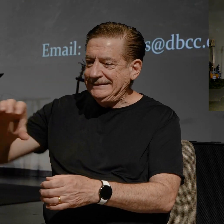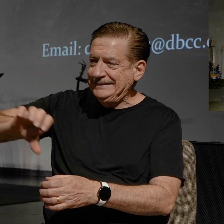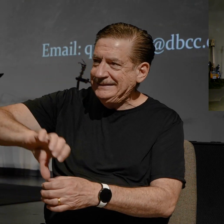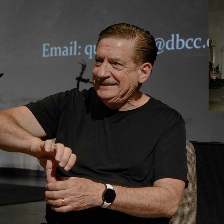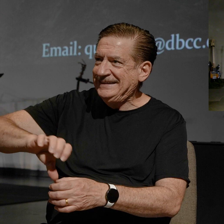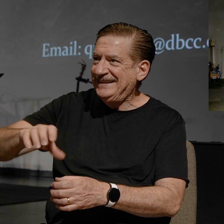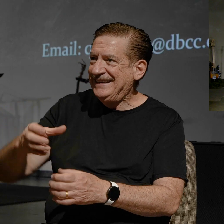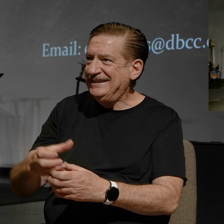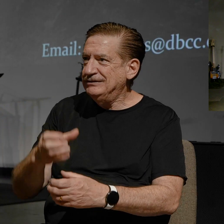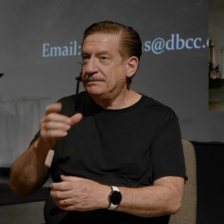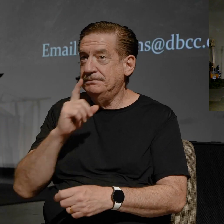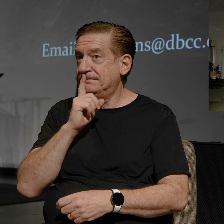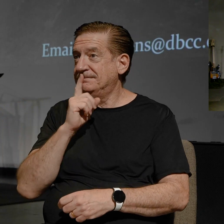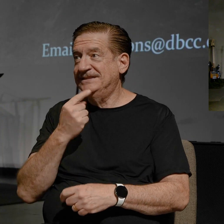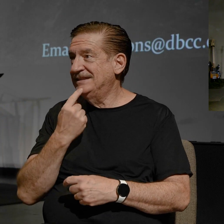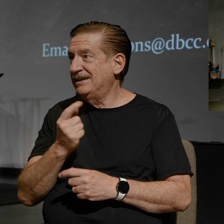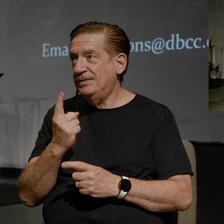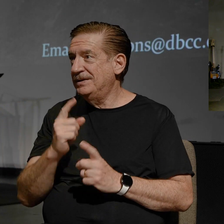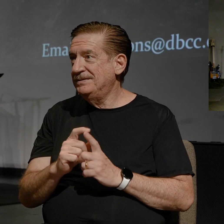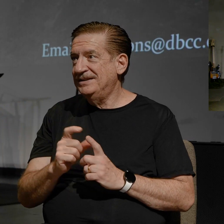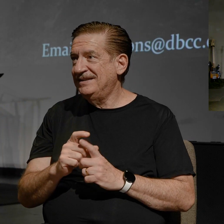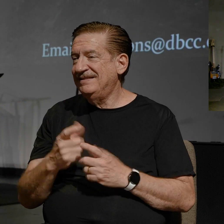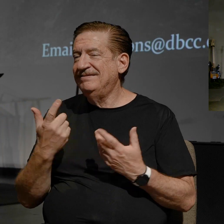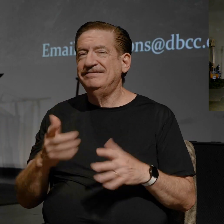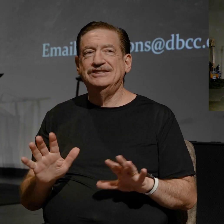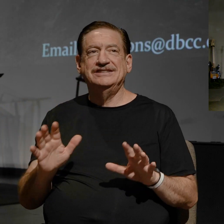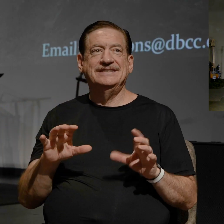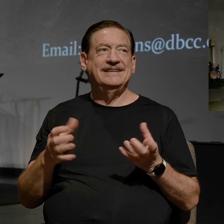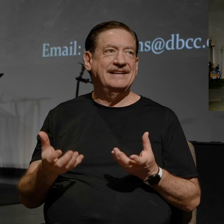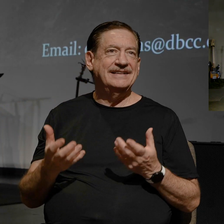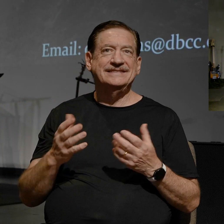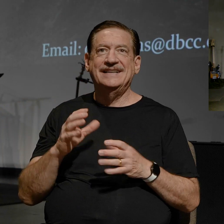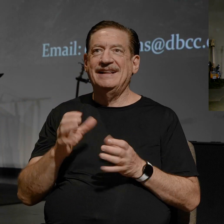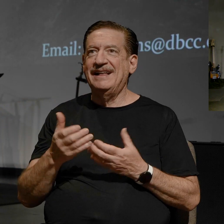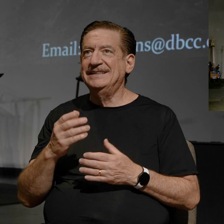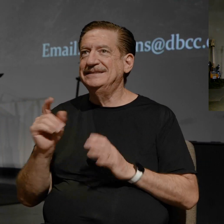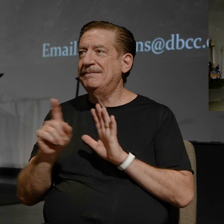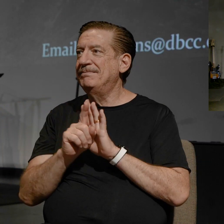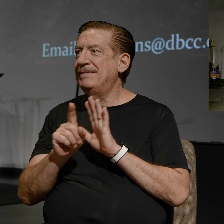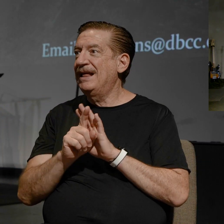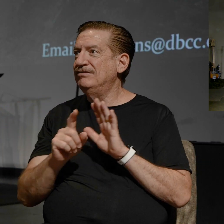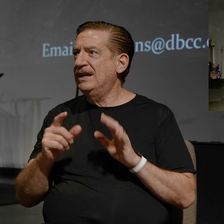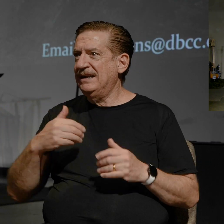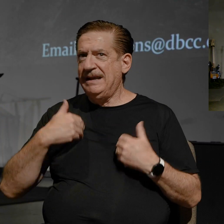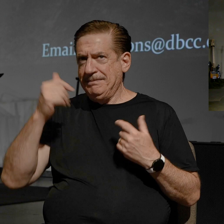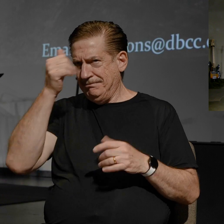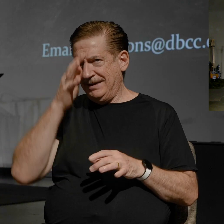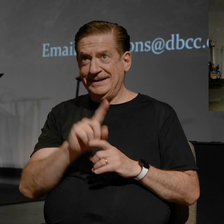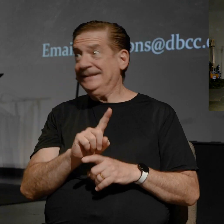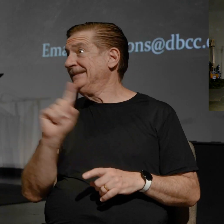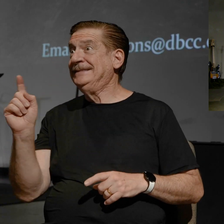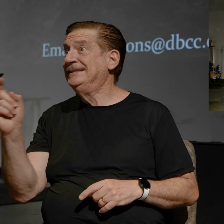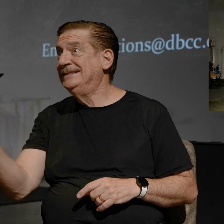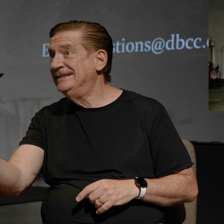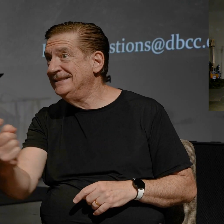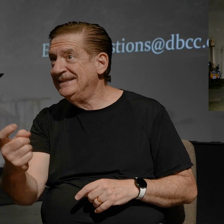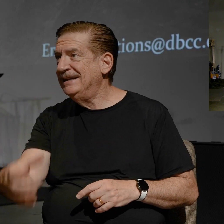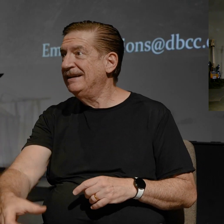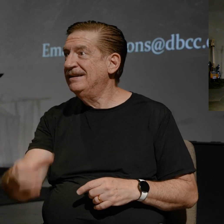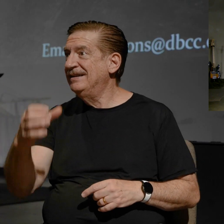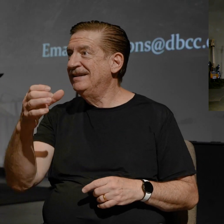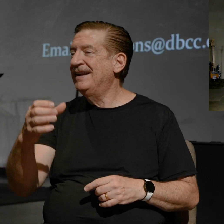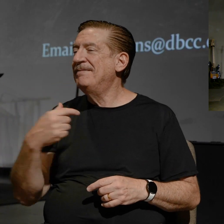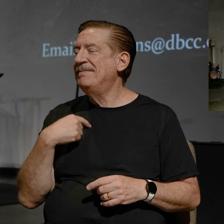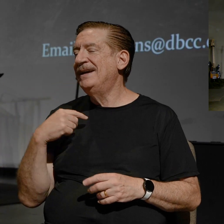soda. Didn't say a word. Finished class. Class ends. Bell rings. This young man pops up, goes out the back door, grabs his can of soda. My